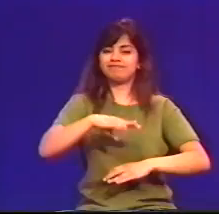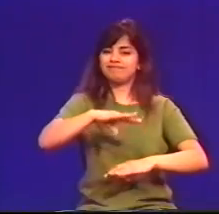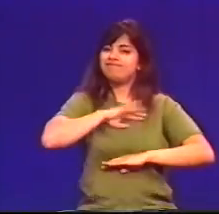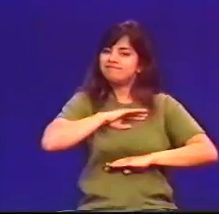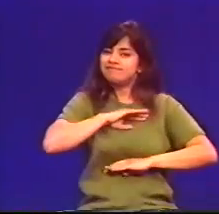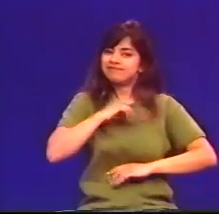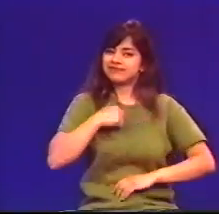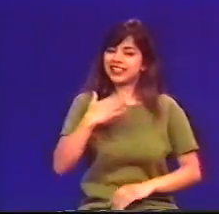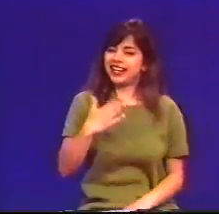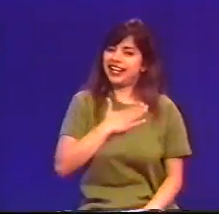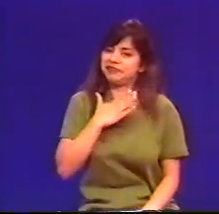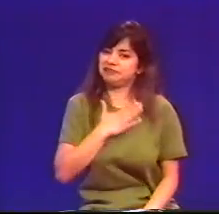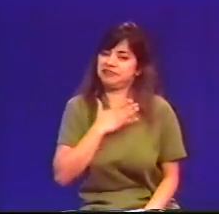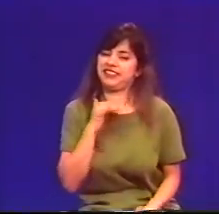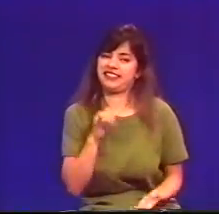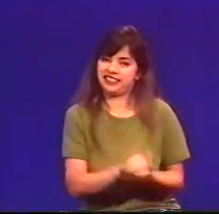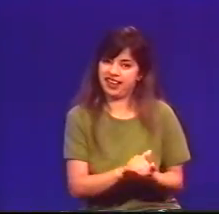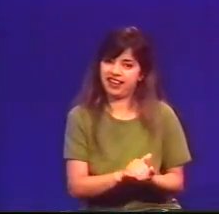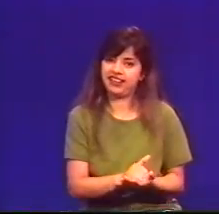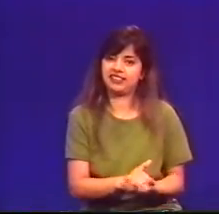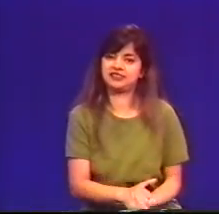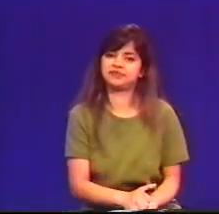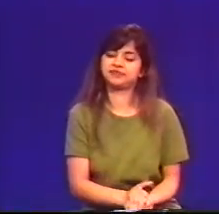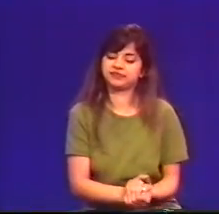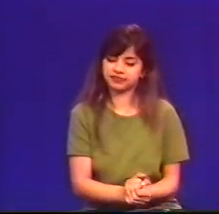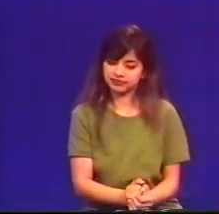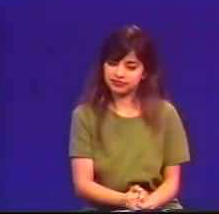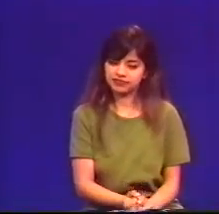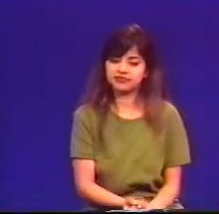time to have my work displayed in a show.